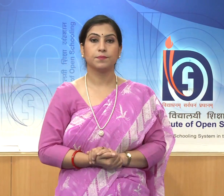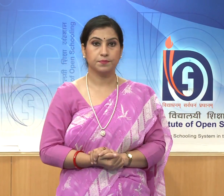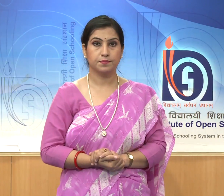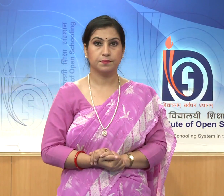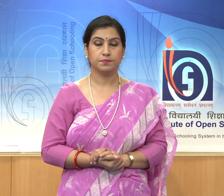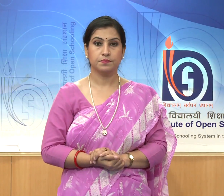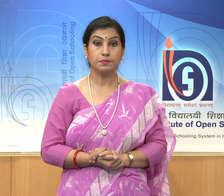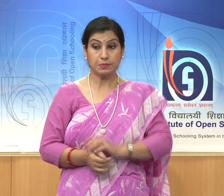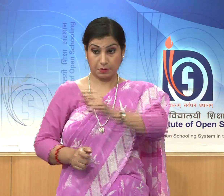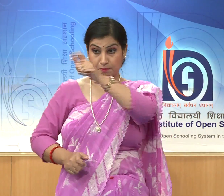According to some scholars,